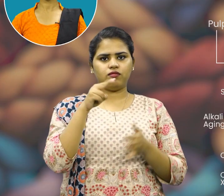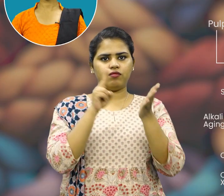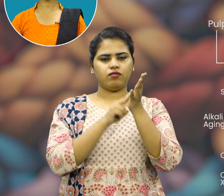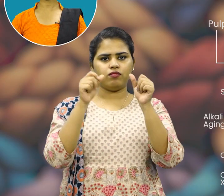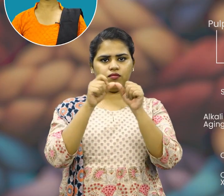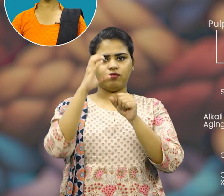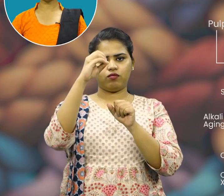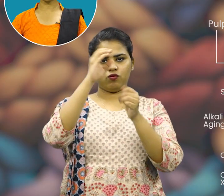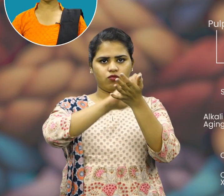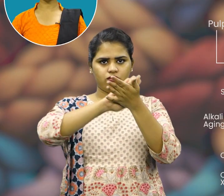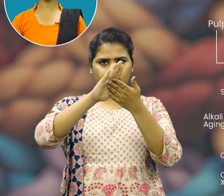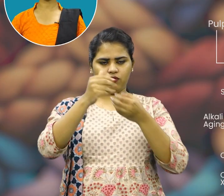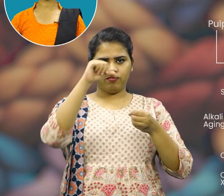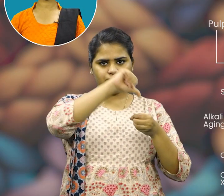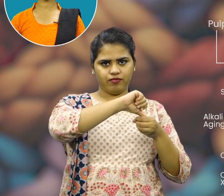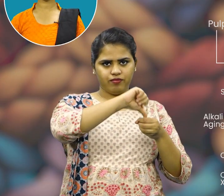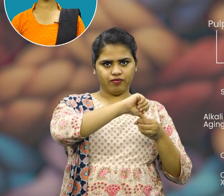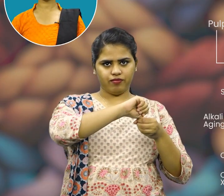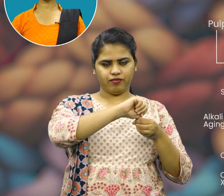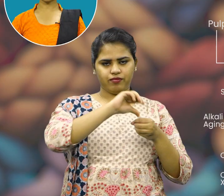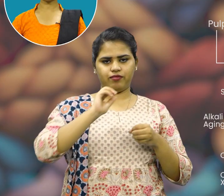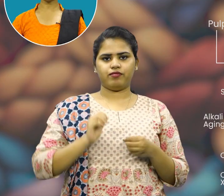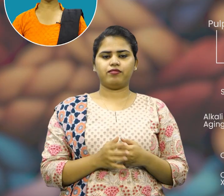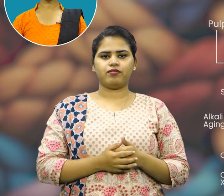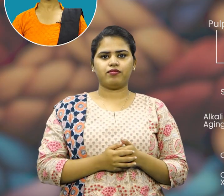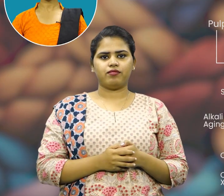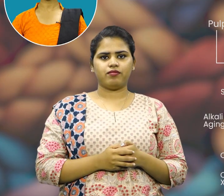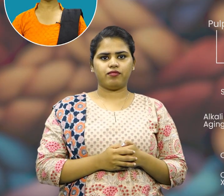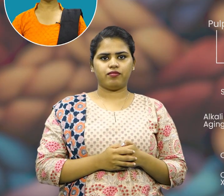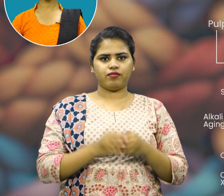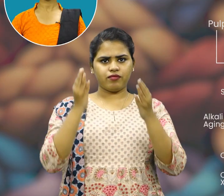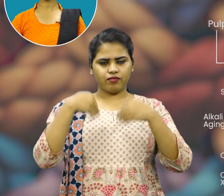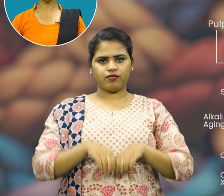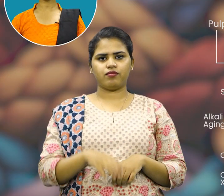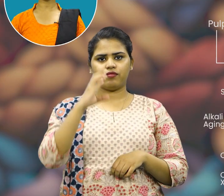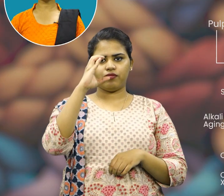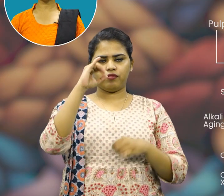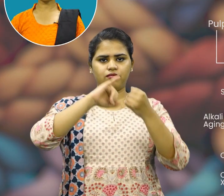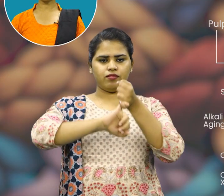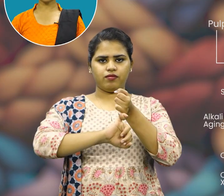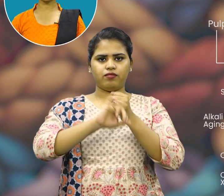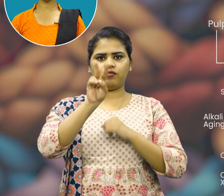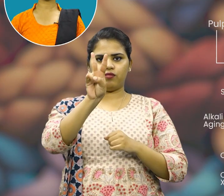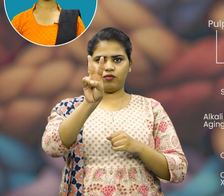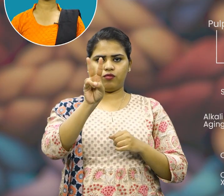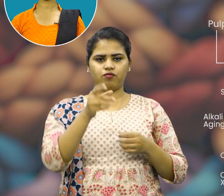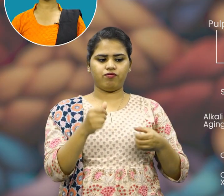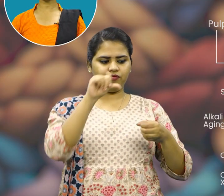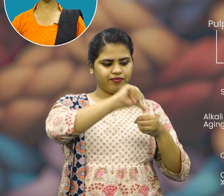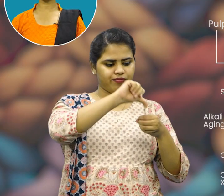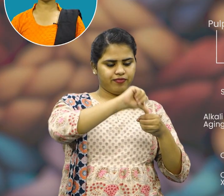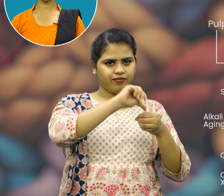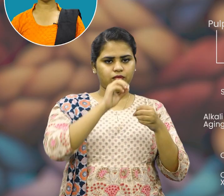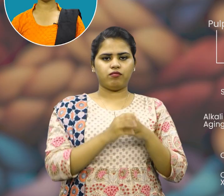First, sodium hydroxide is added and then carbon disulfide to